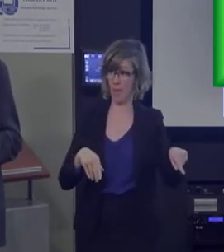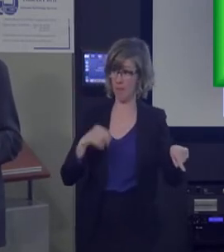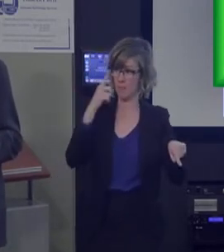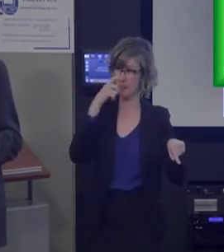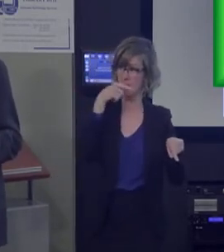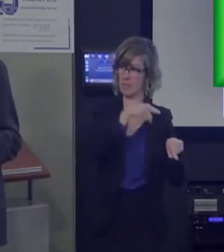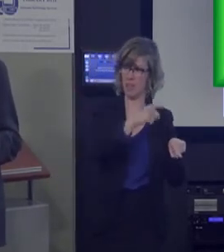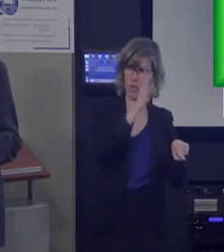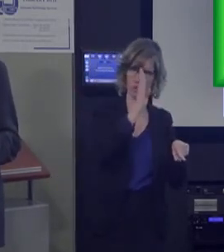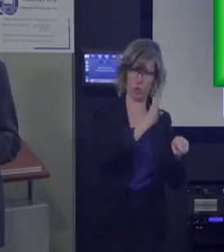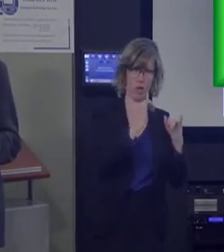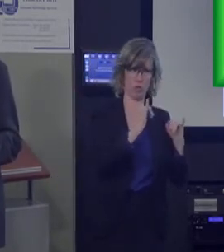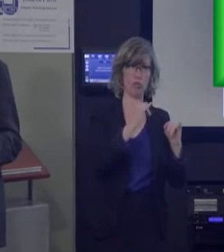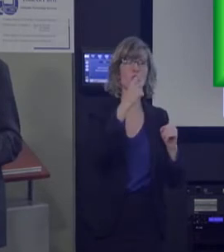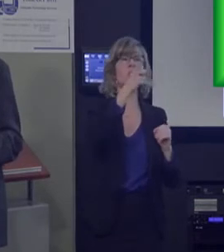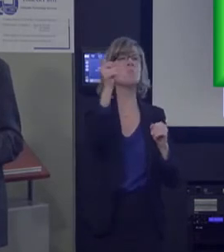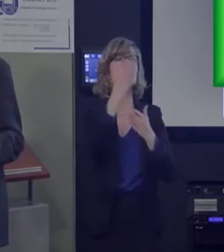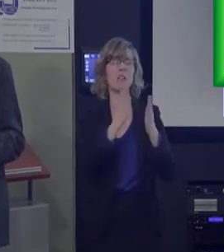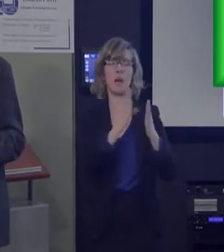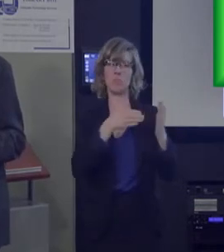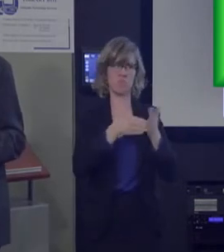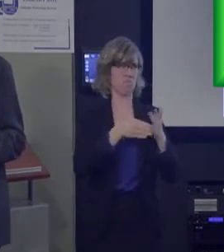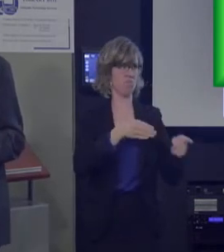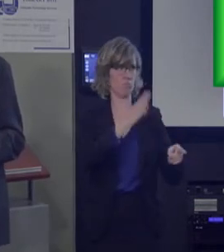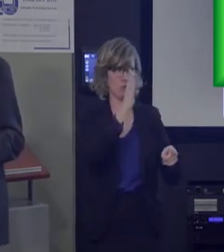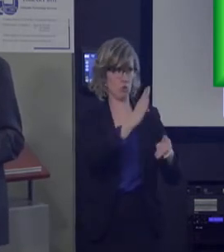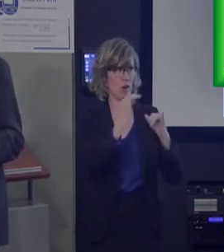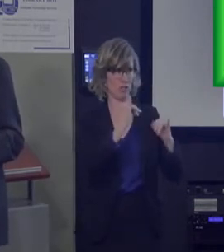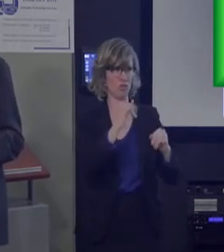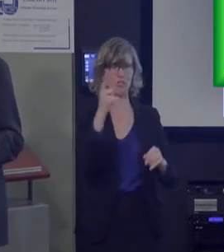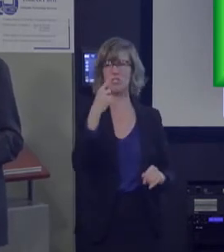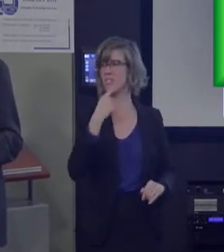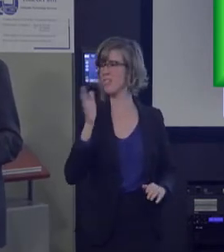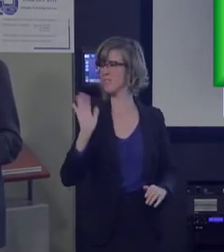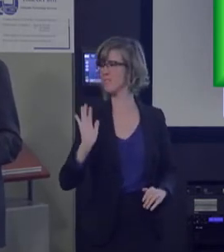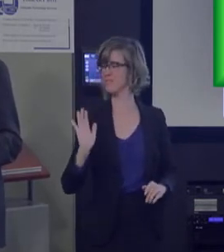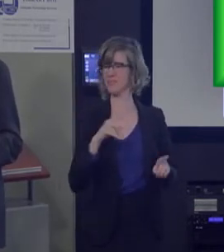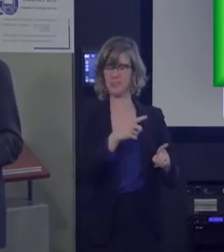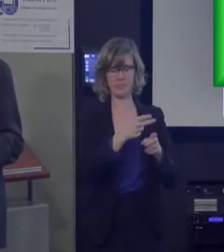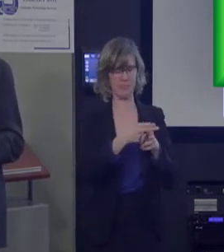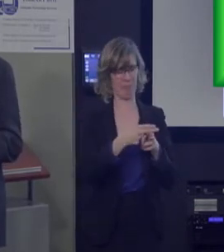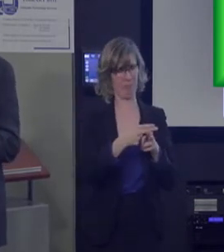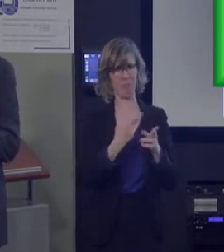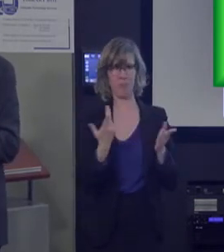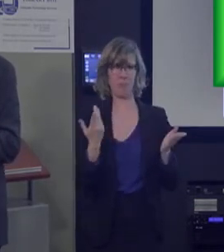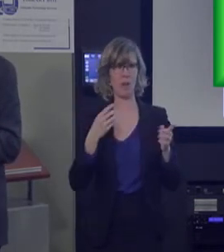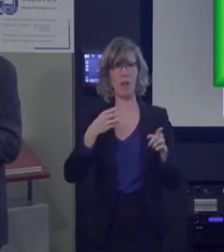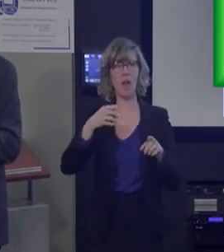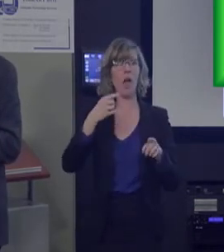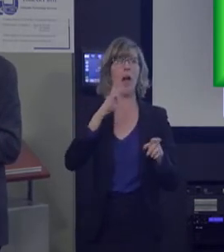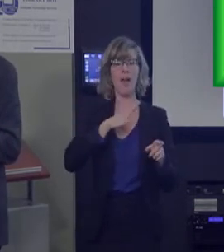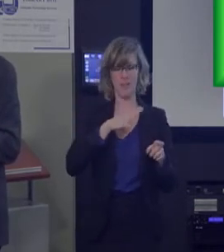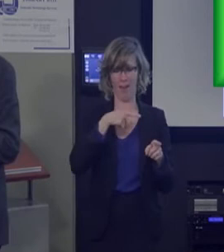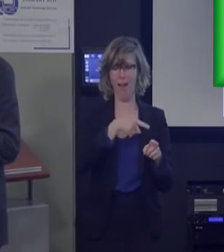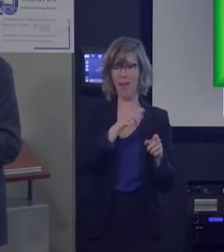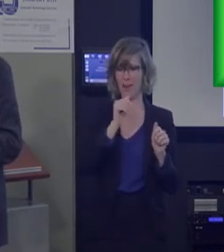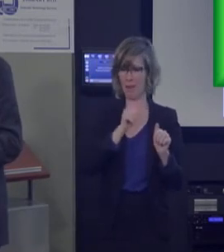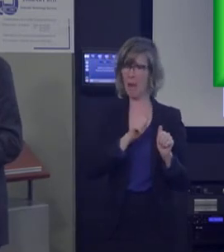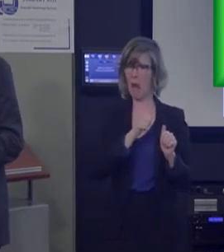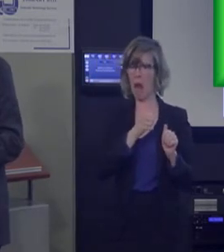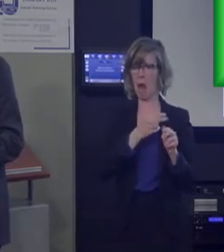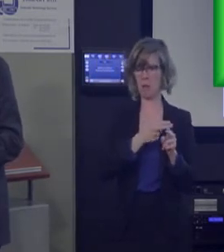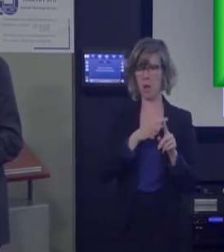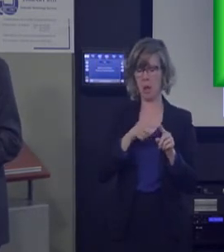really opposed to direct instruction would make. They would say, these kids, when they got it on their own, they're going to be better off down the road.